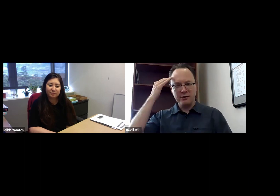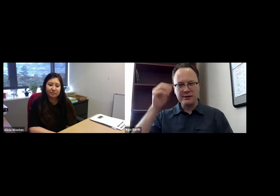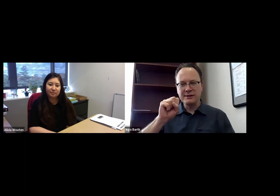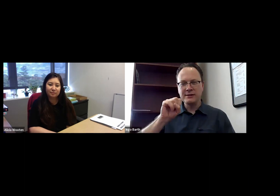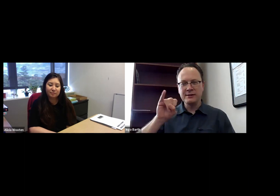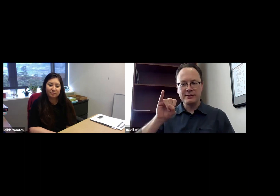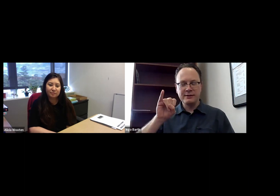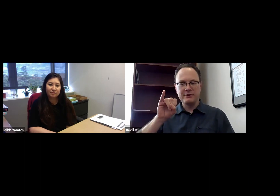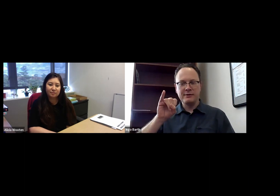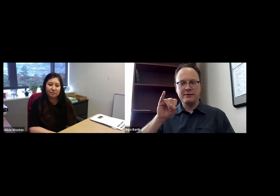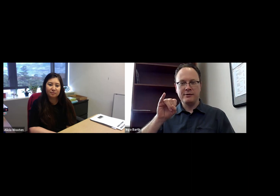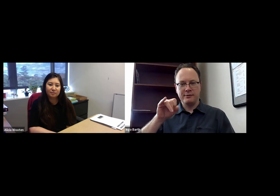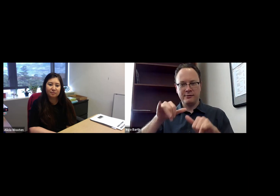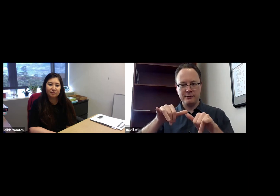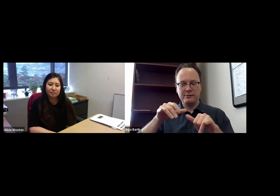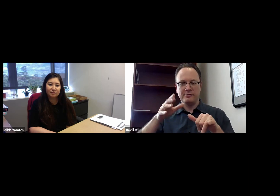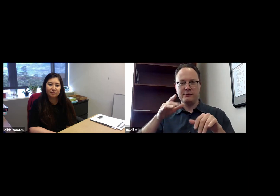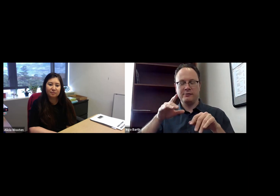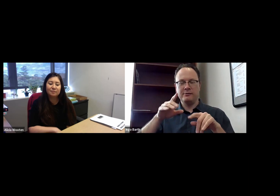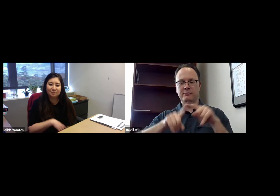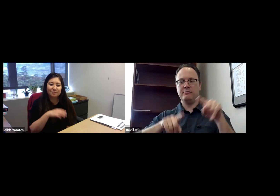up taking quite a while.